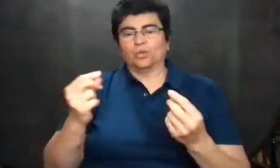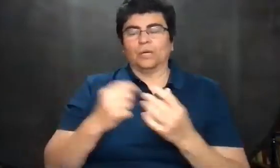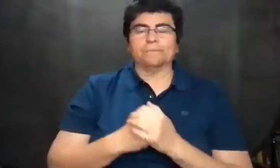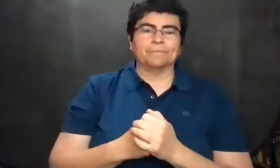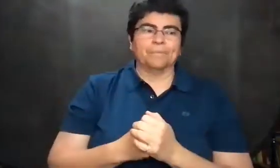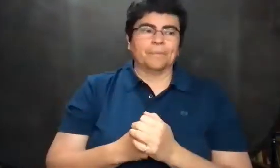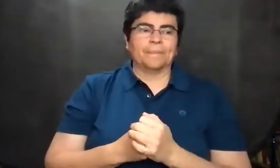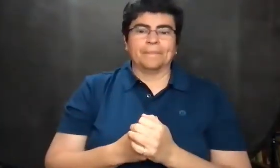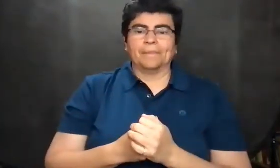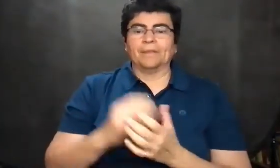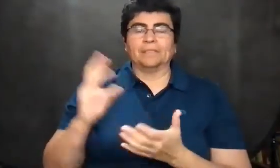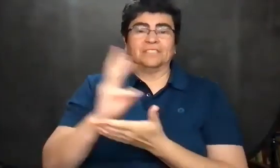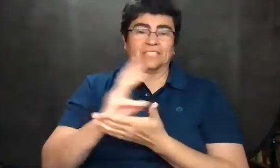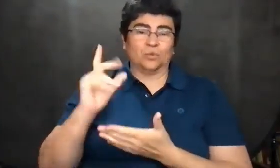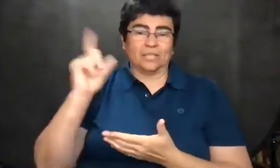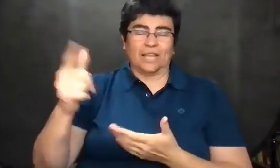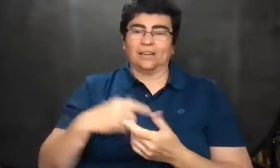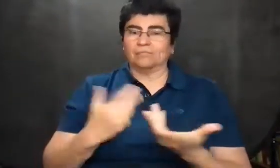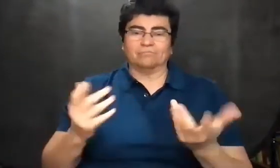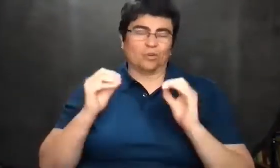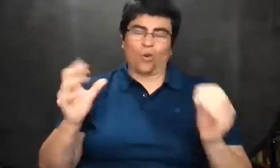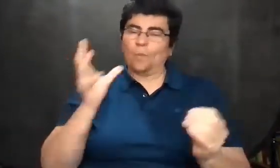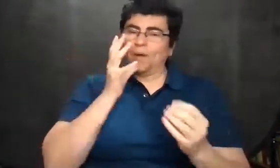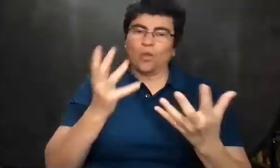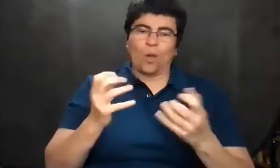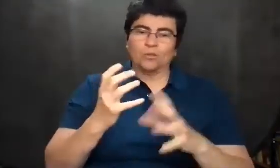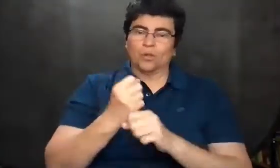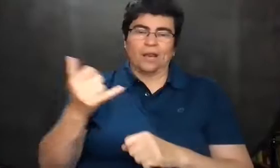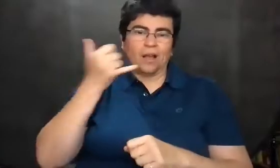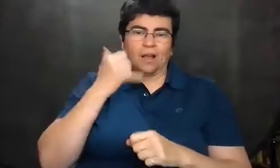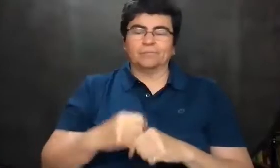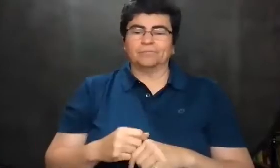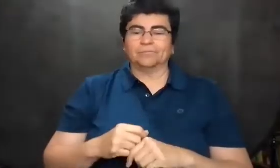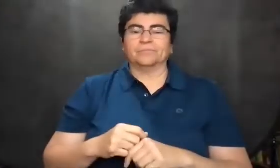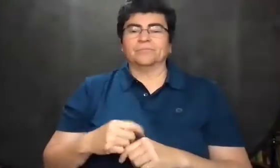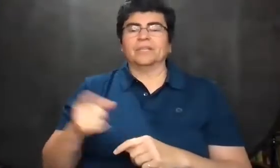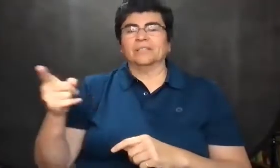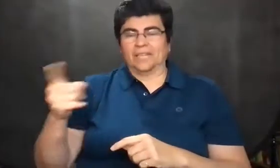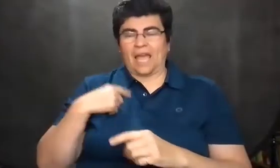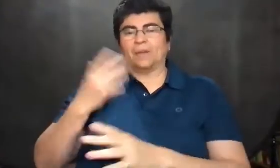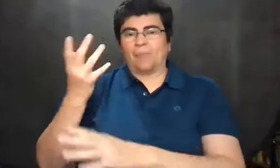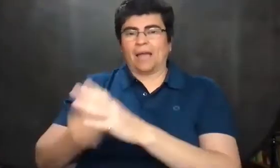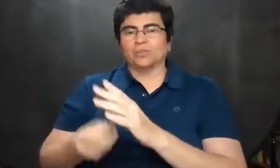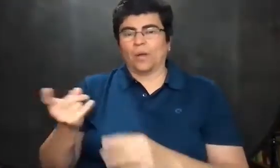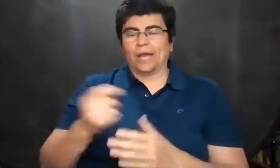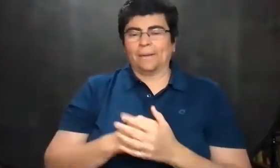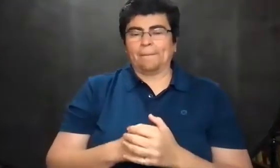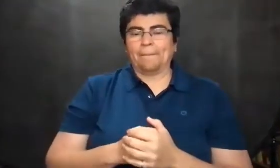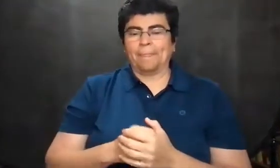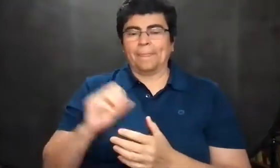weeks later, I got the phone call that no mother wants to get. That phone call was that Sammy had passed away. Sammy died of a disease